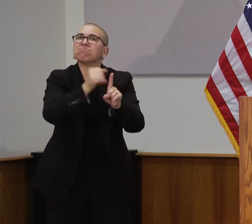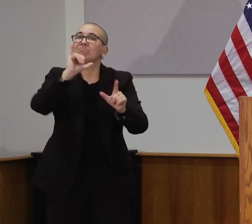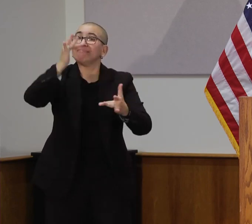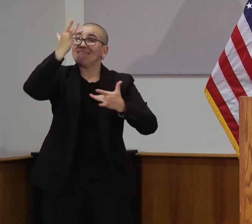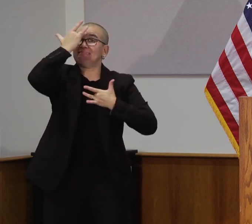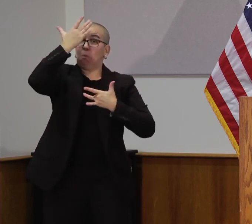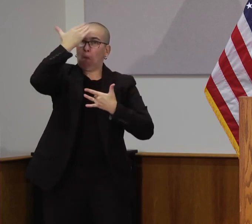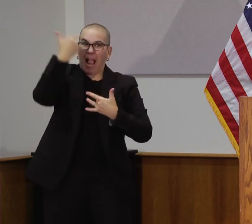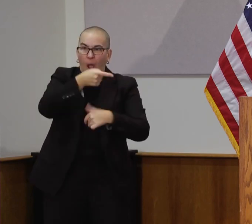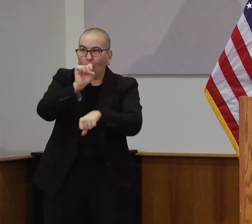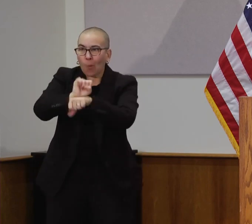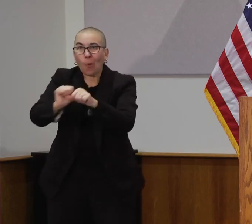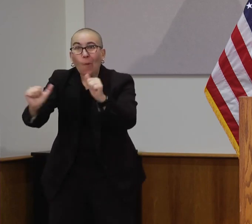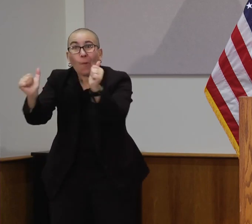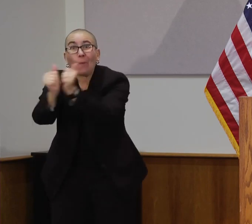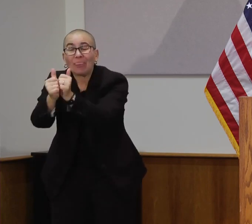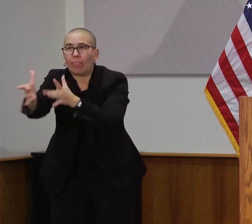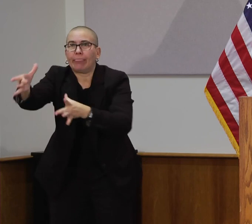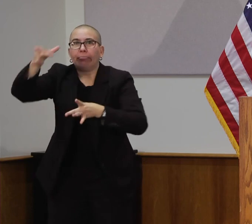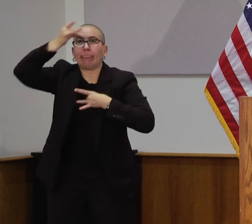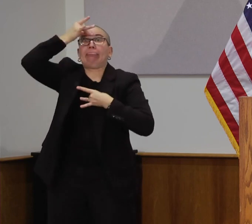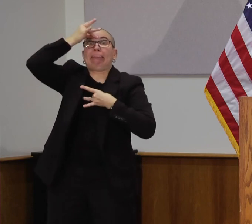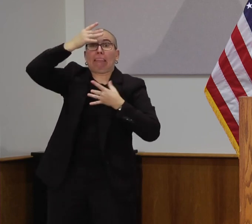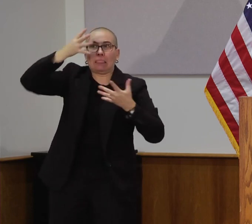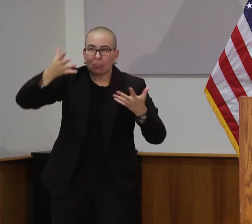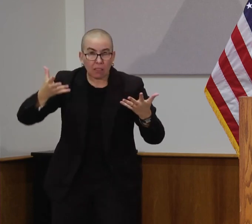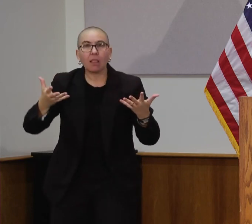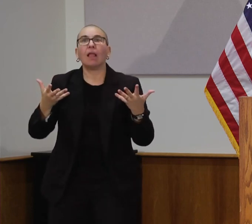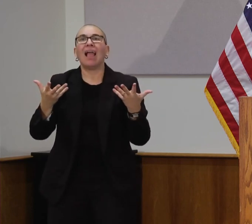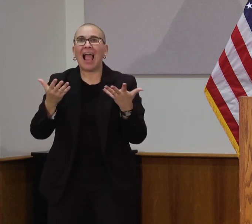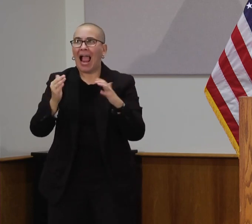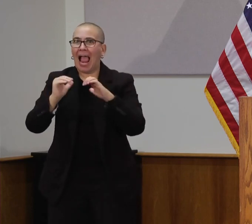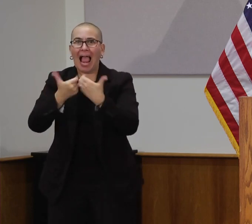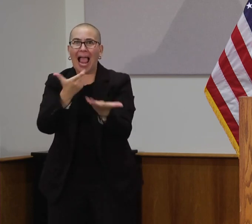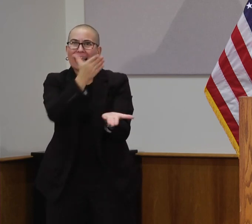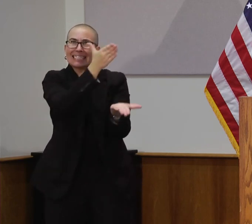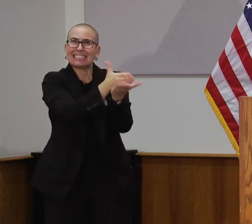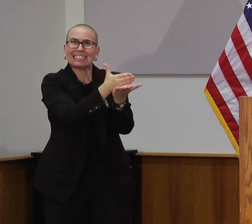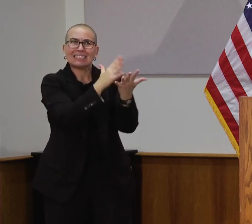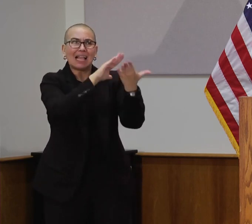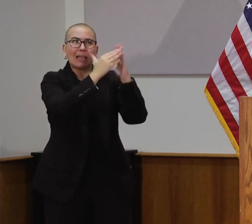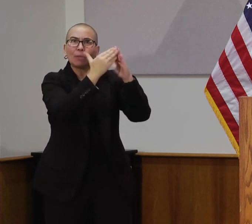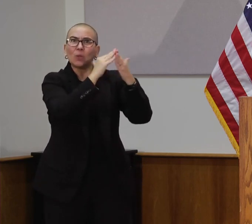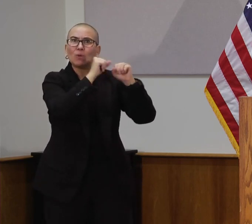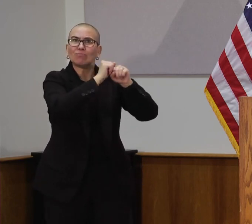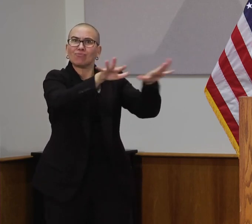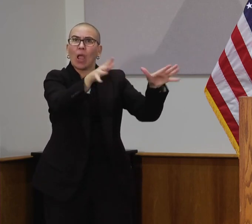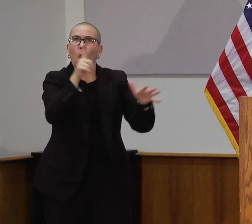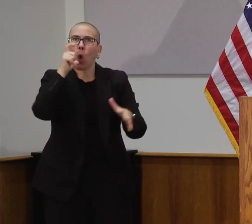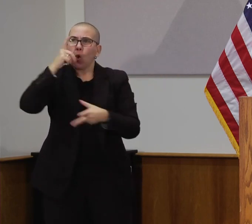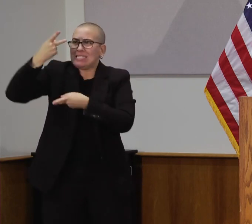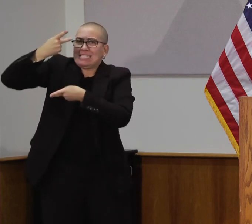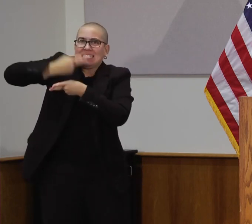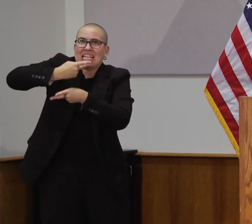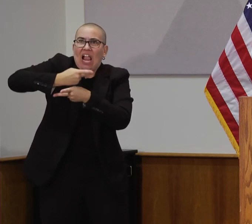the help of our community to combat this virus, I ask, who will take care of our